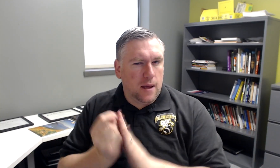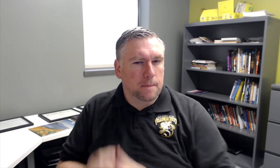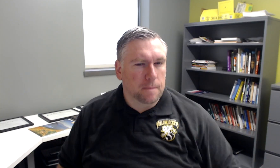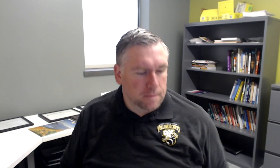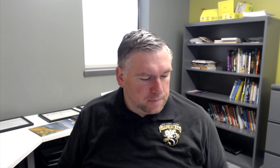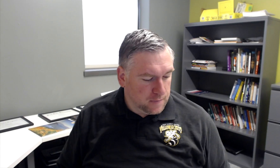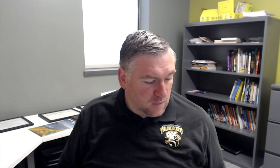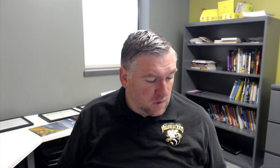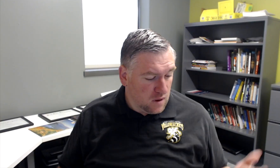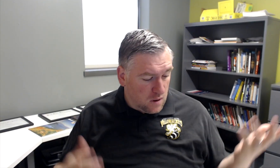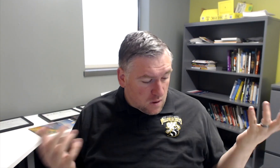Analyze the change.